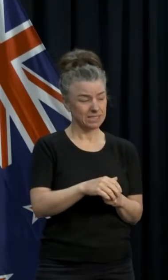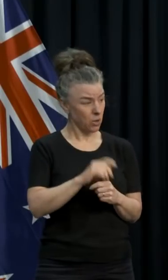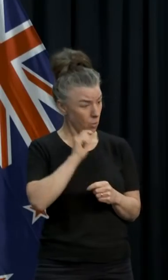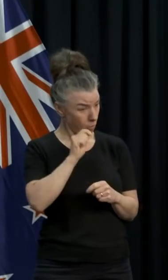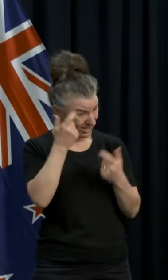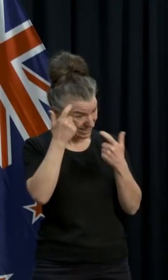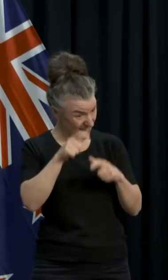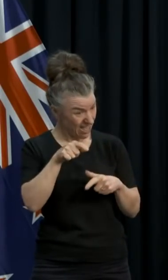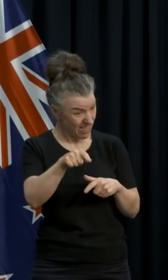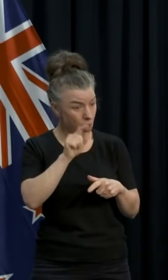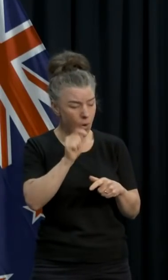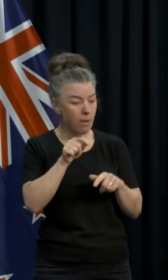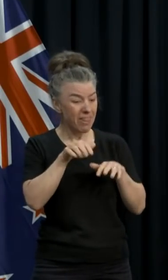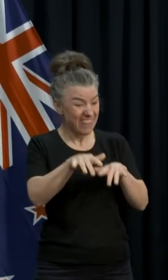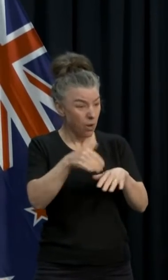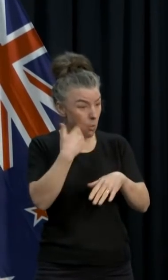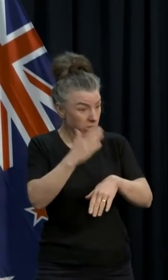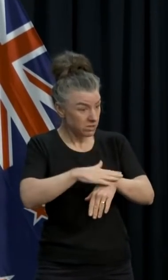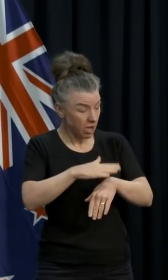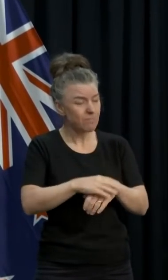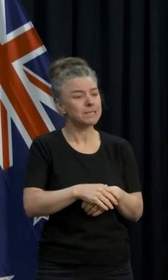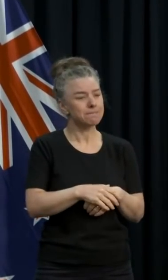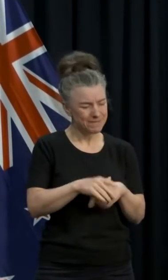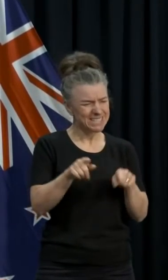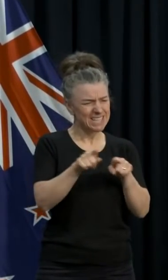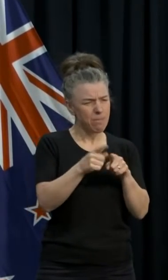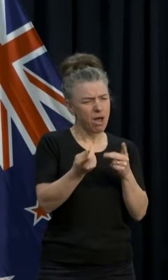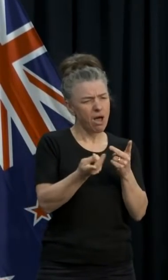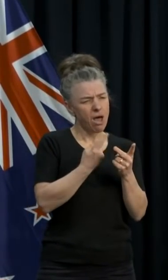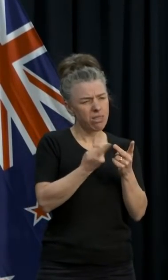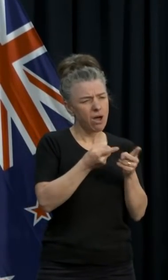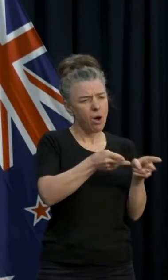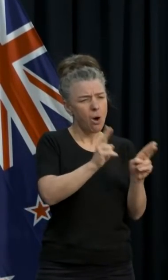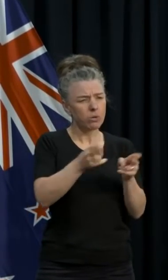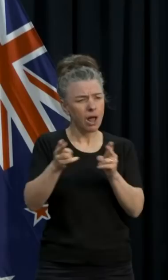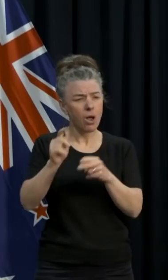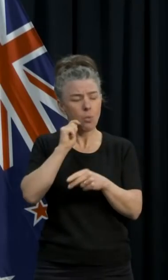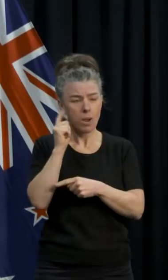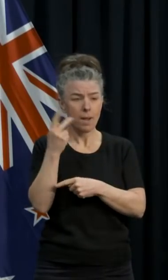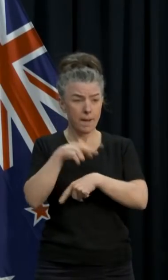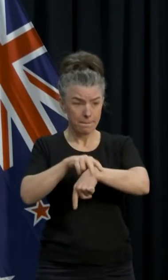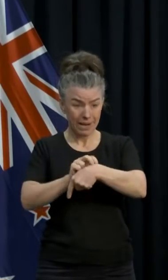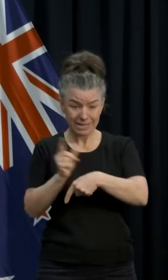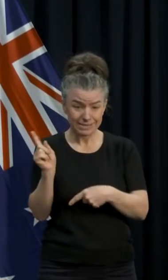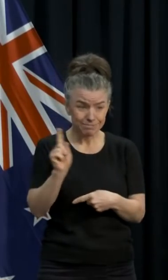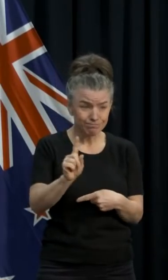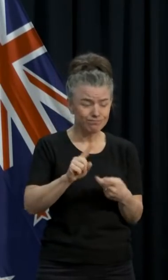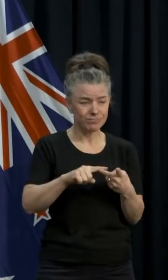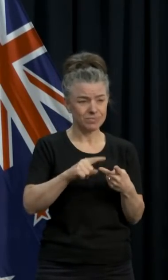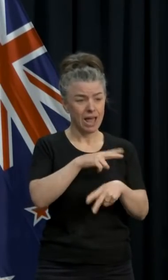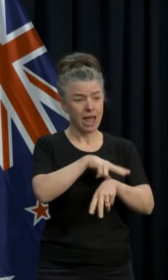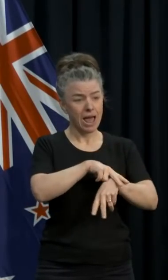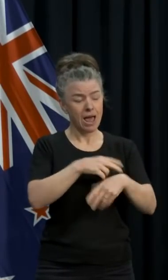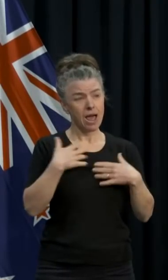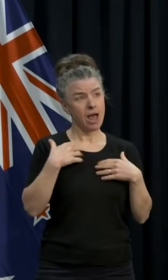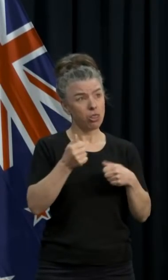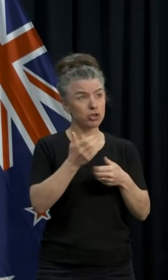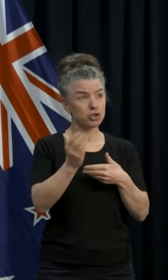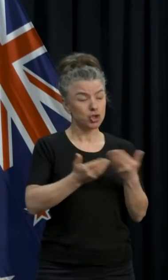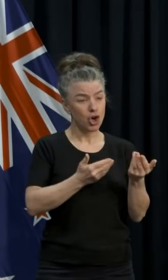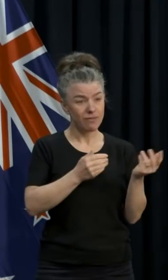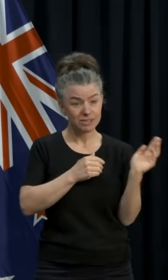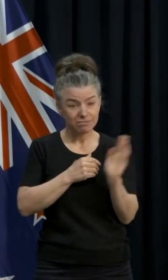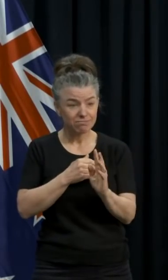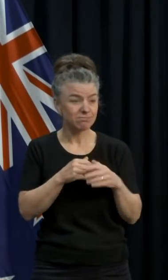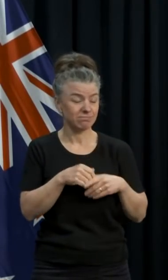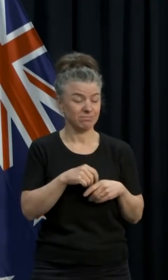site? Yes, there will be, as there are at the other facilities. There will be police on site. There will be all of the health services on site that we're providing in all of